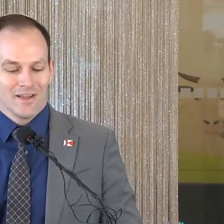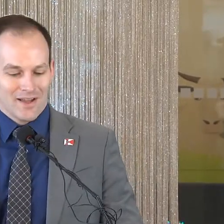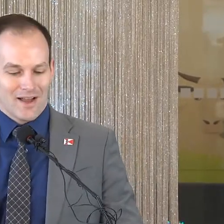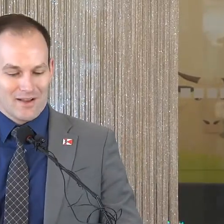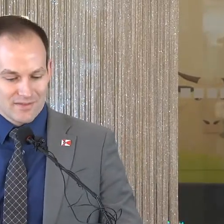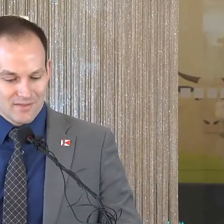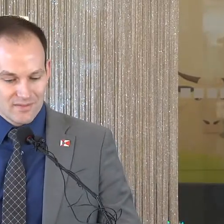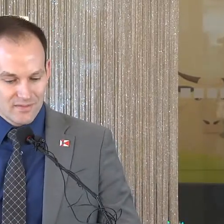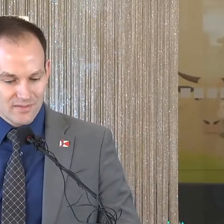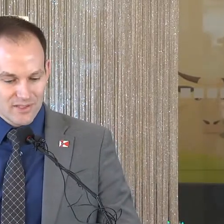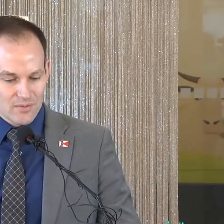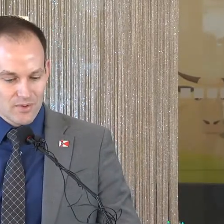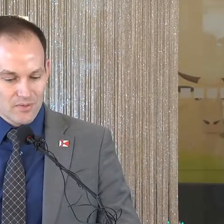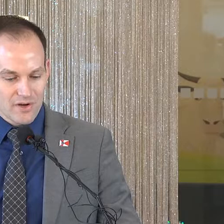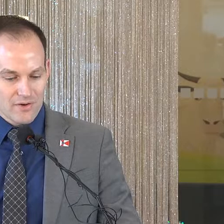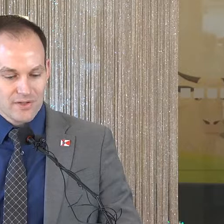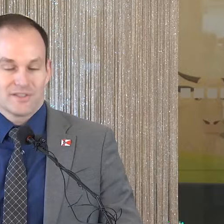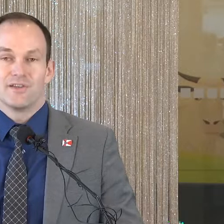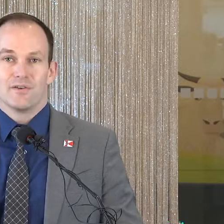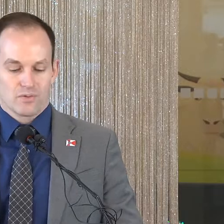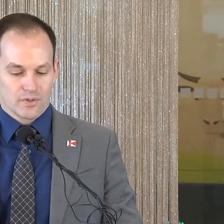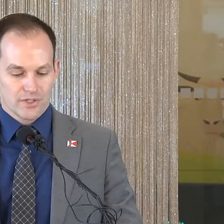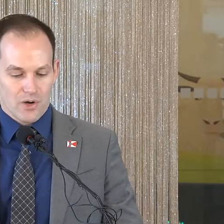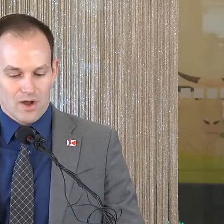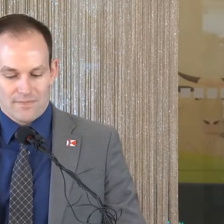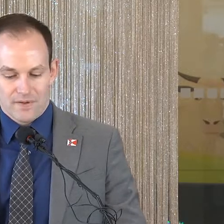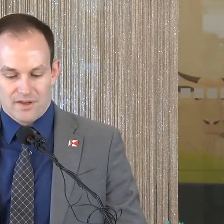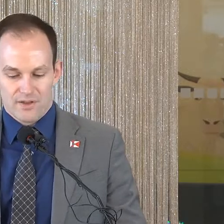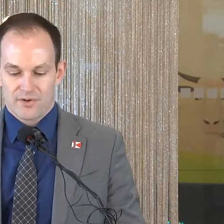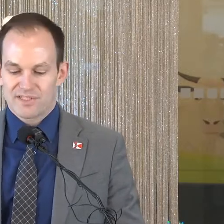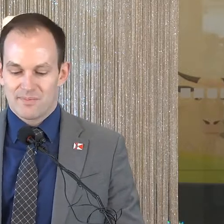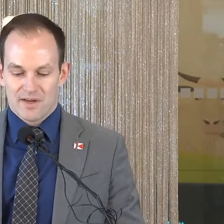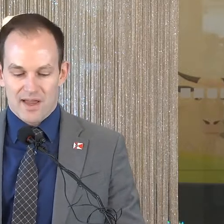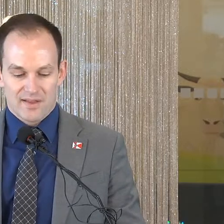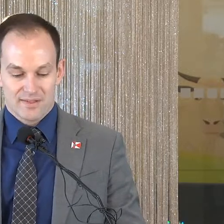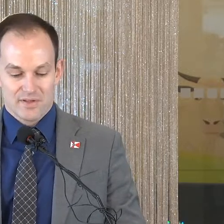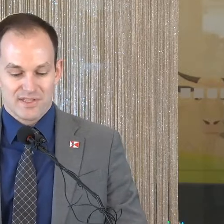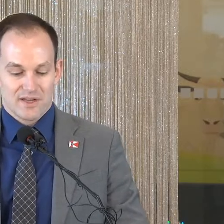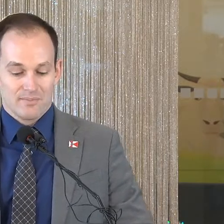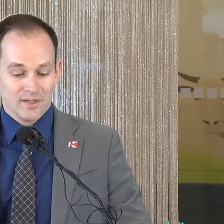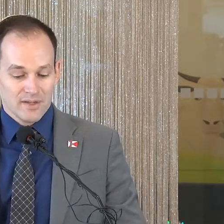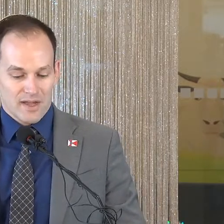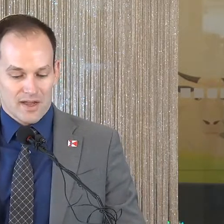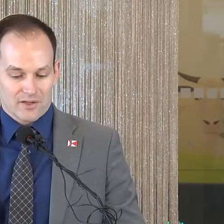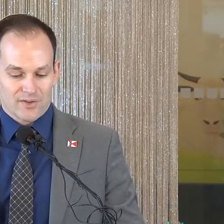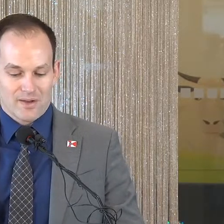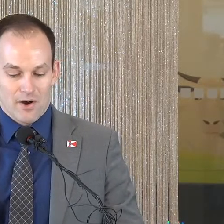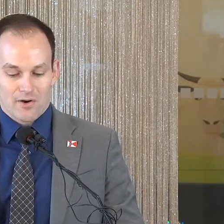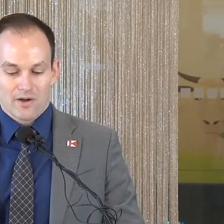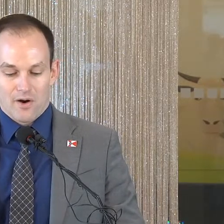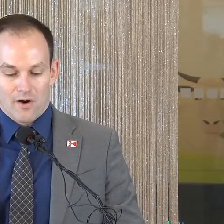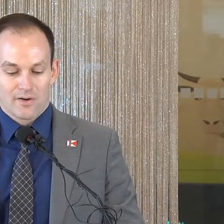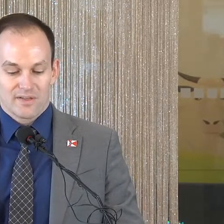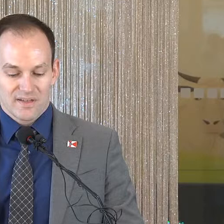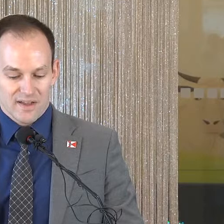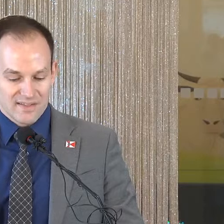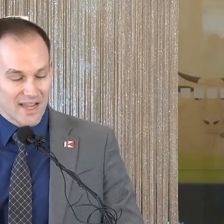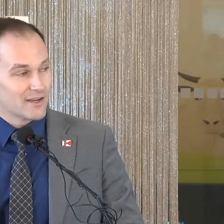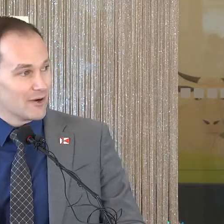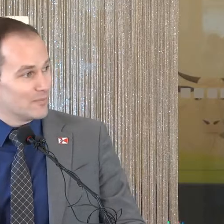started. So we're here to really show off another exhibit at the museum called the American